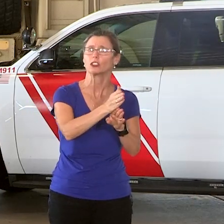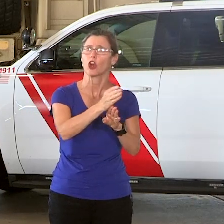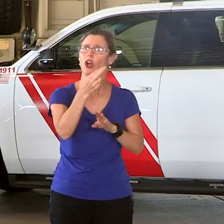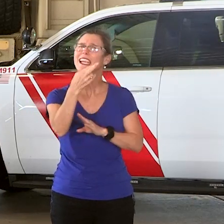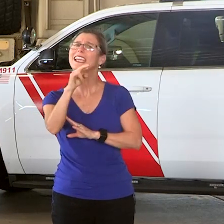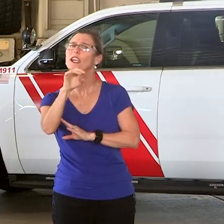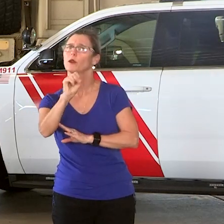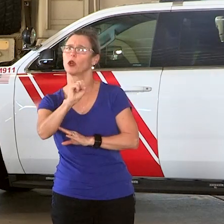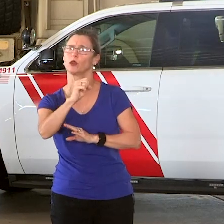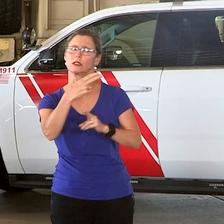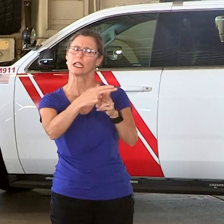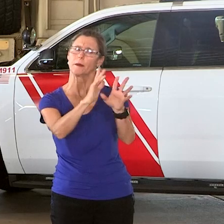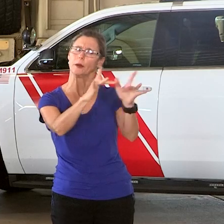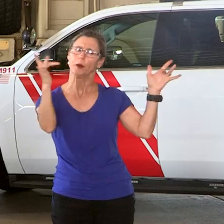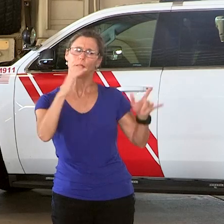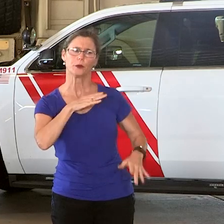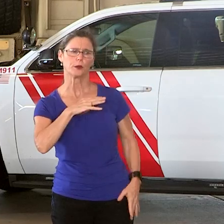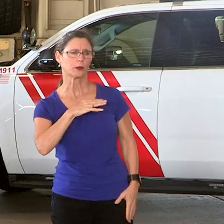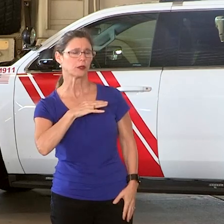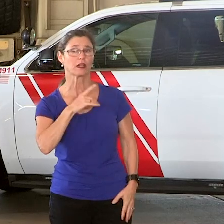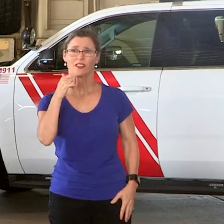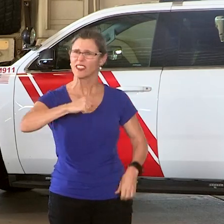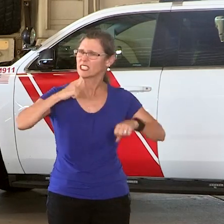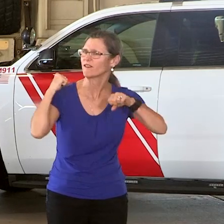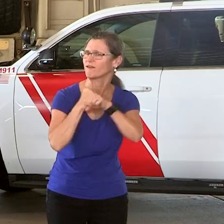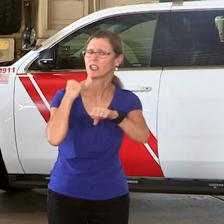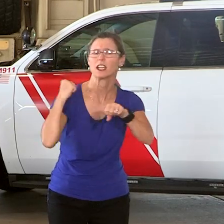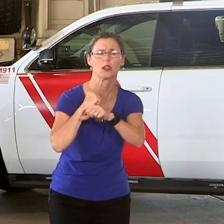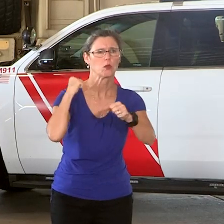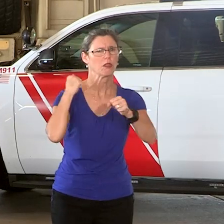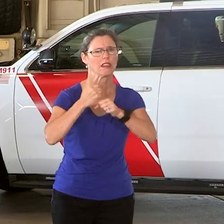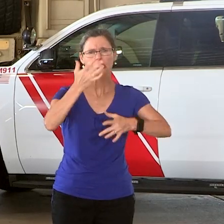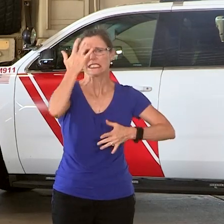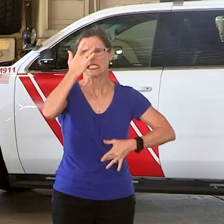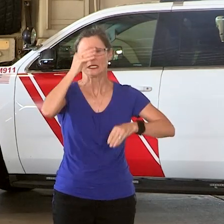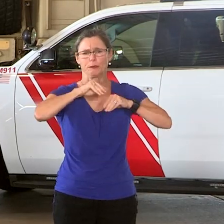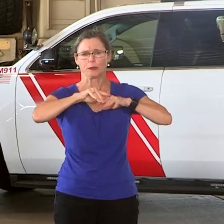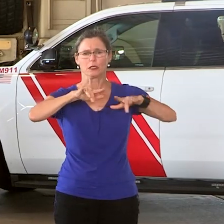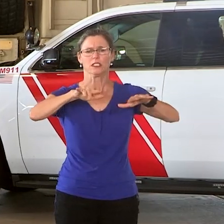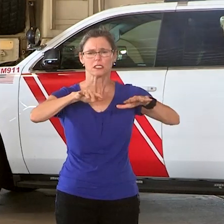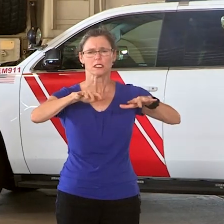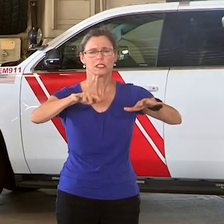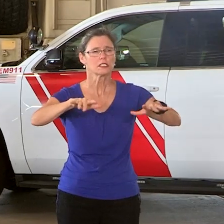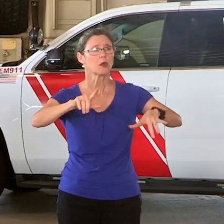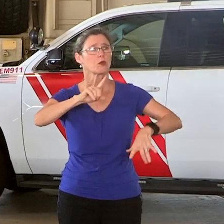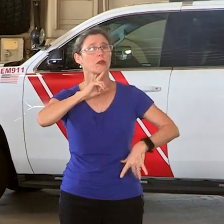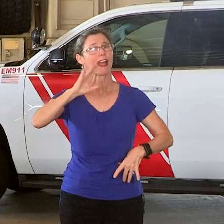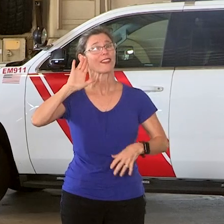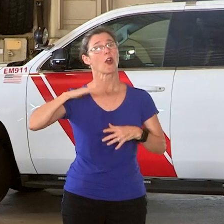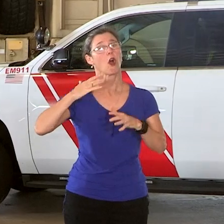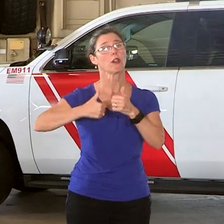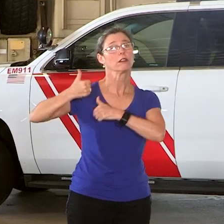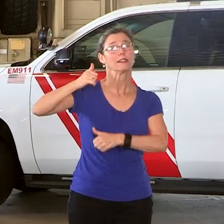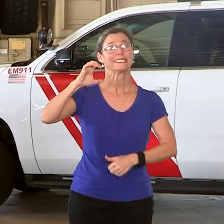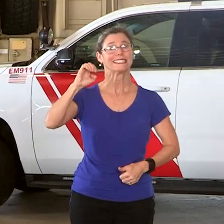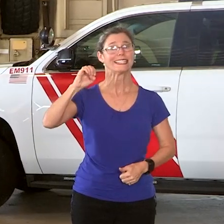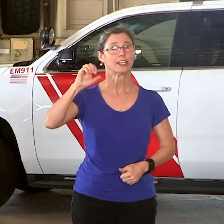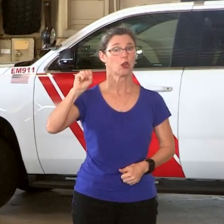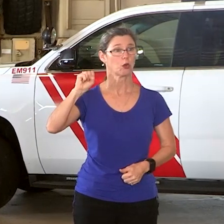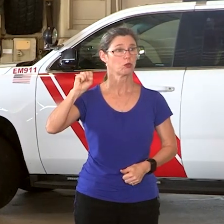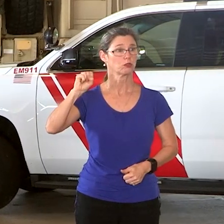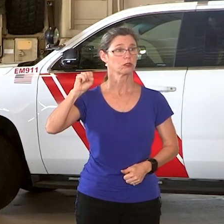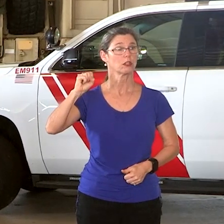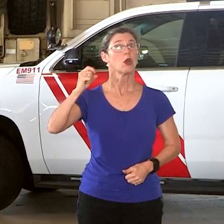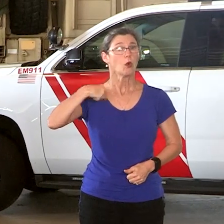we are engaged in right now. I'm very proud. I think all of the CEOs in the region would echo the fact that